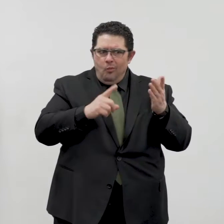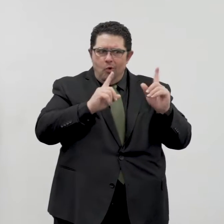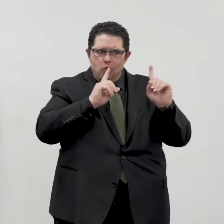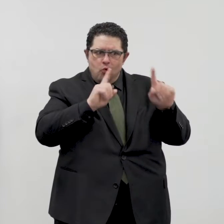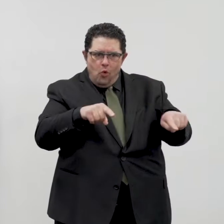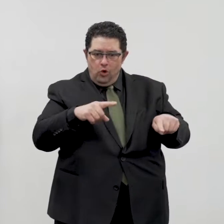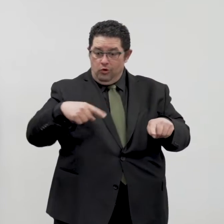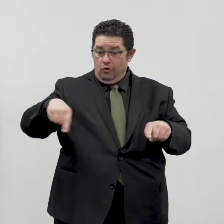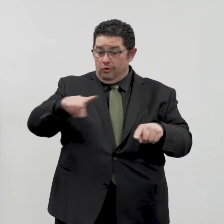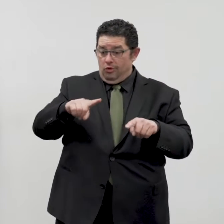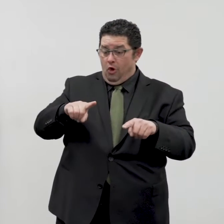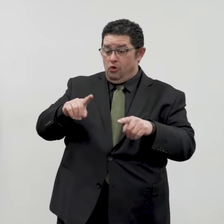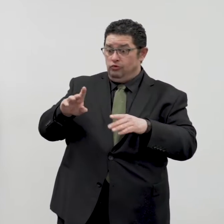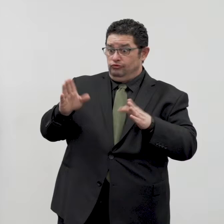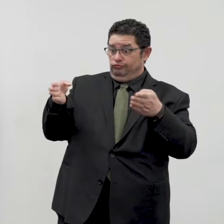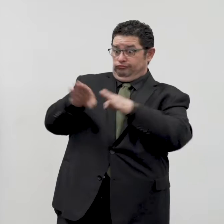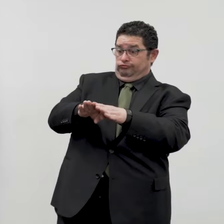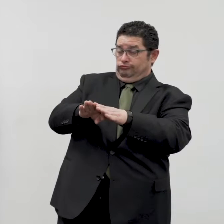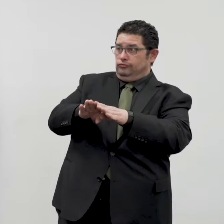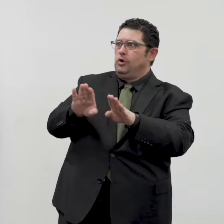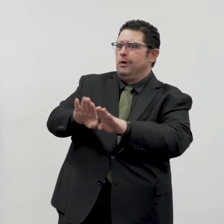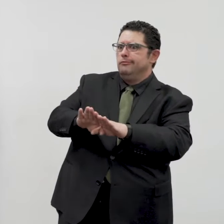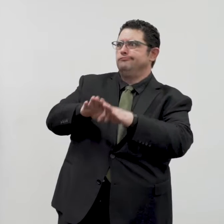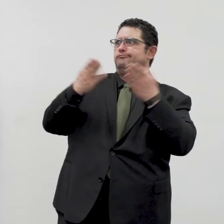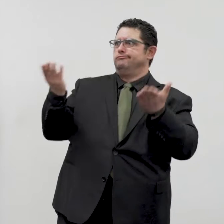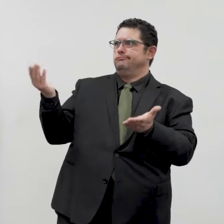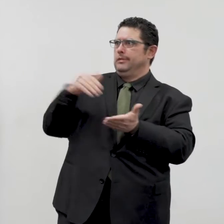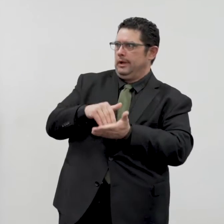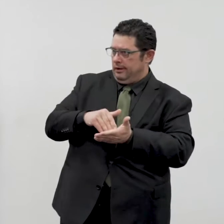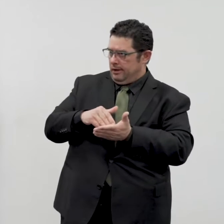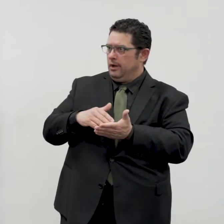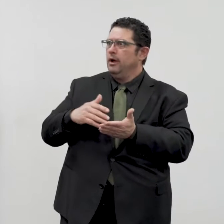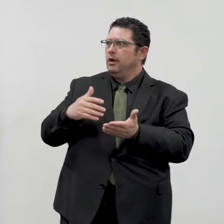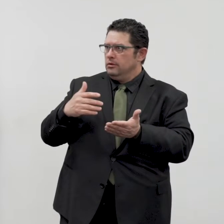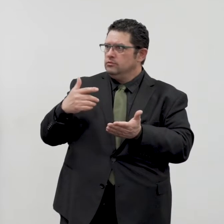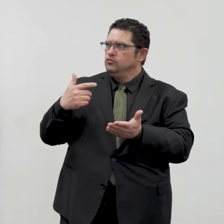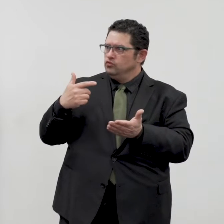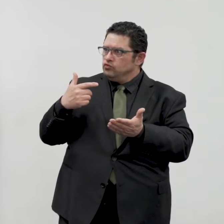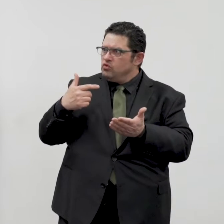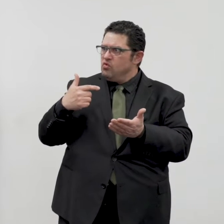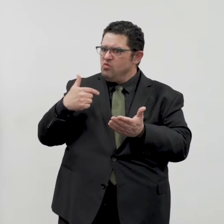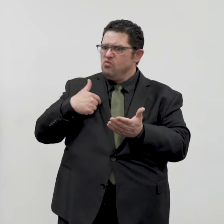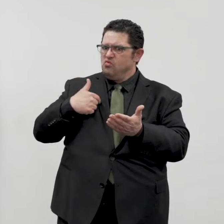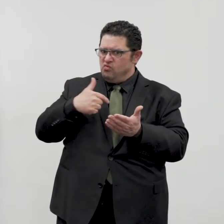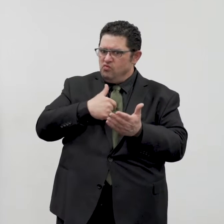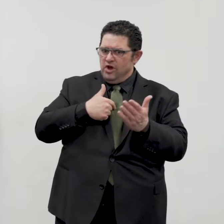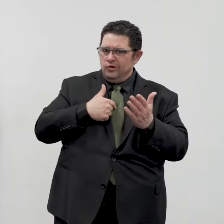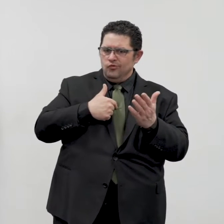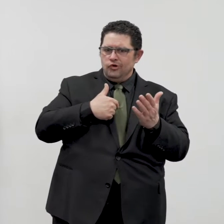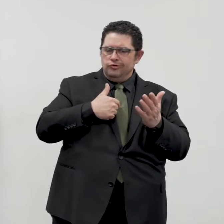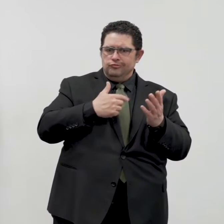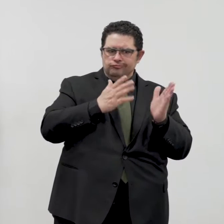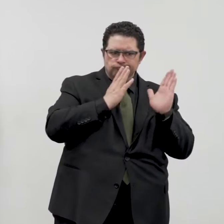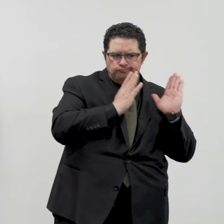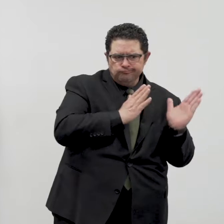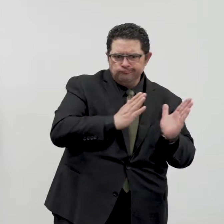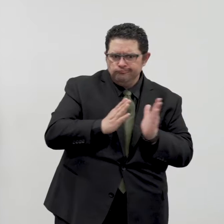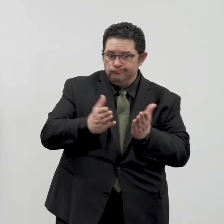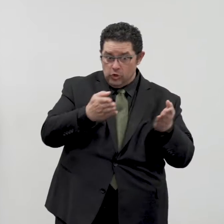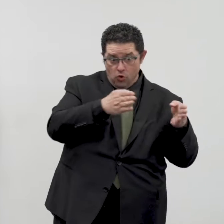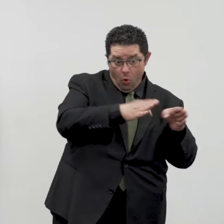will be unwound. You know, we wound them up in steps, and I would expect that we would also unwind them in steps. So probably not before mid-May